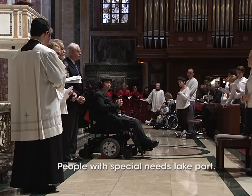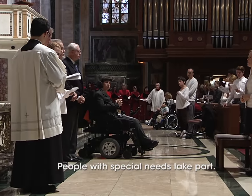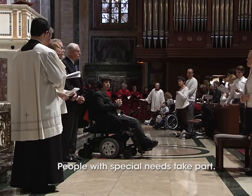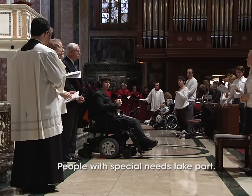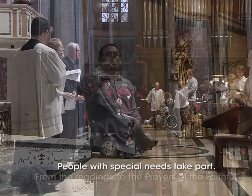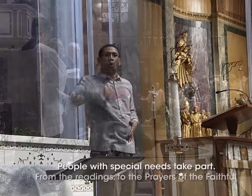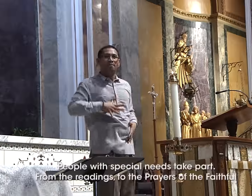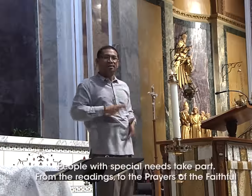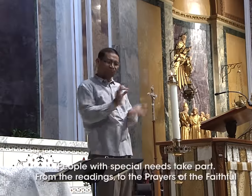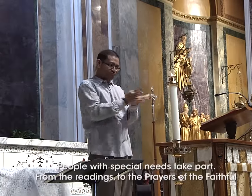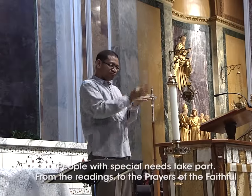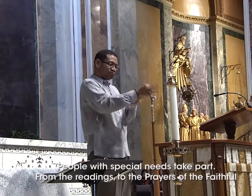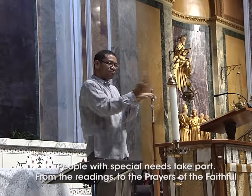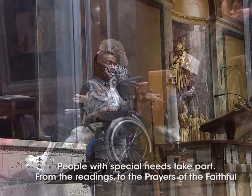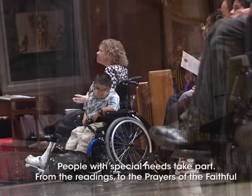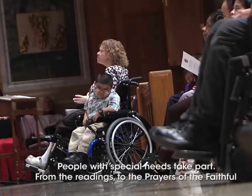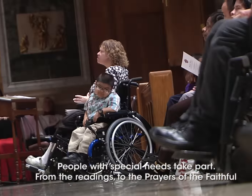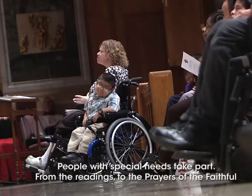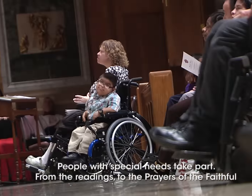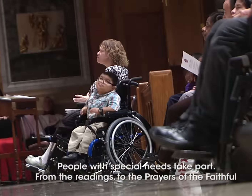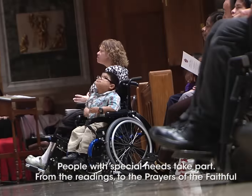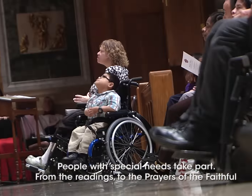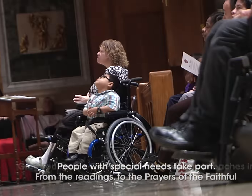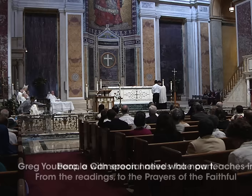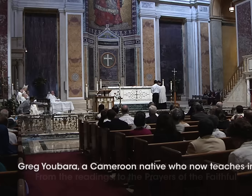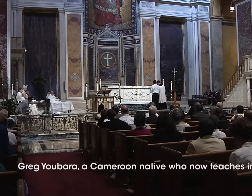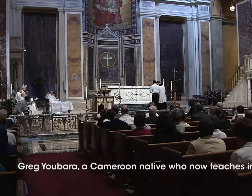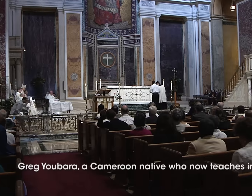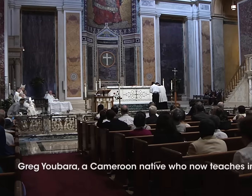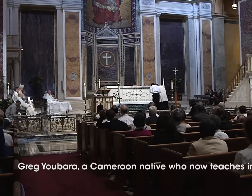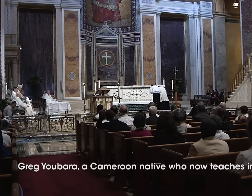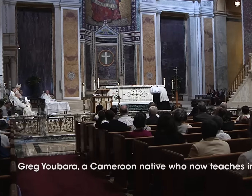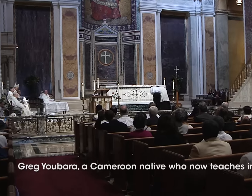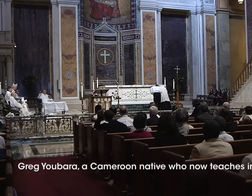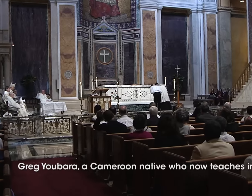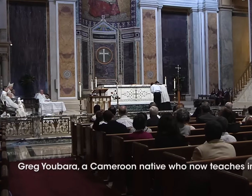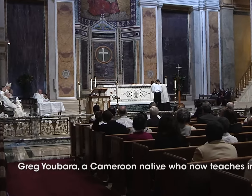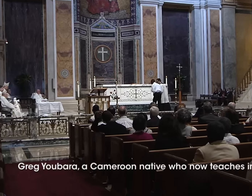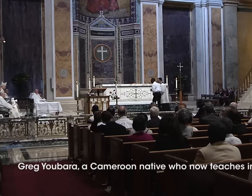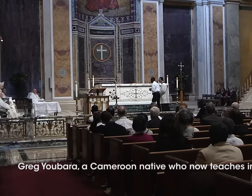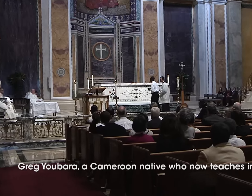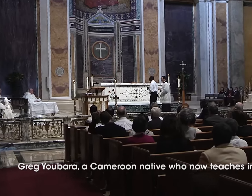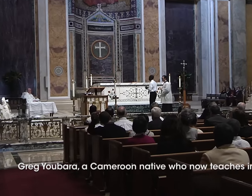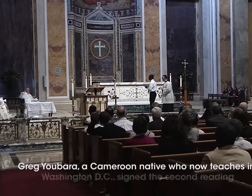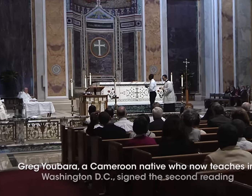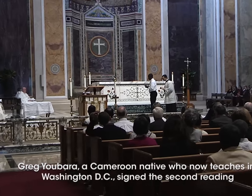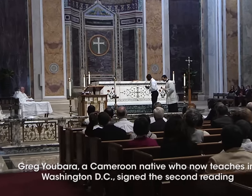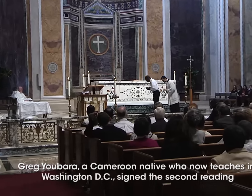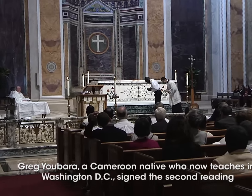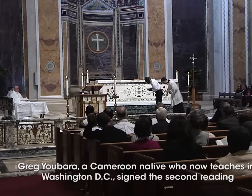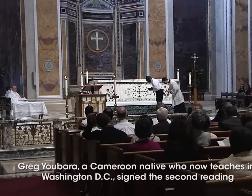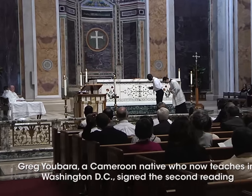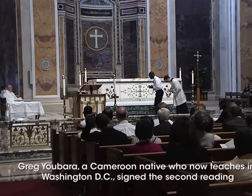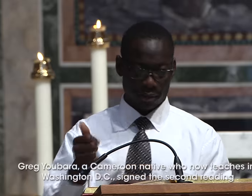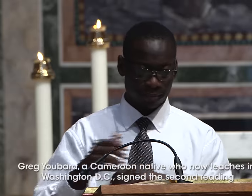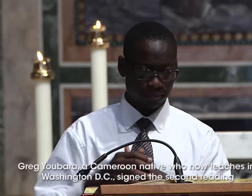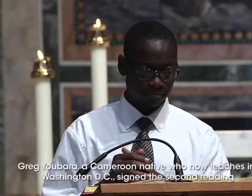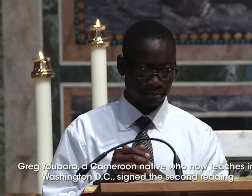take part, from the readings to the prayers of the faithful. Greg Ubarra, a Cameroon native who now teaches in Washington, D.C., signed the